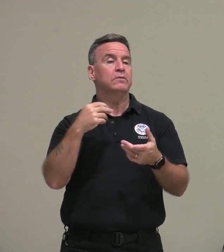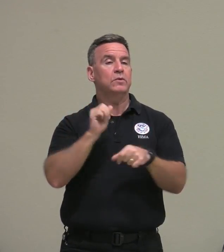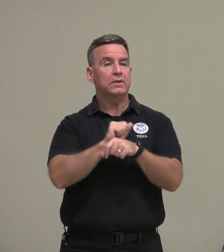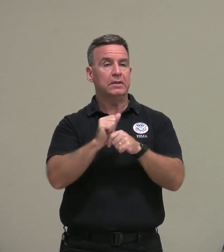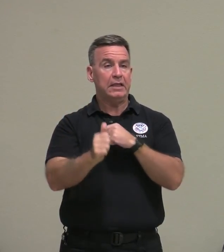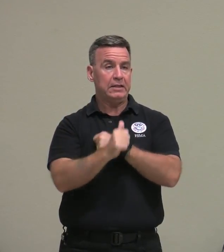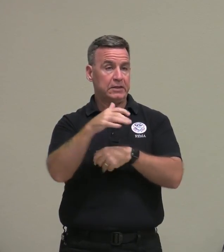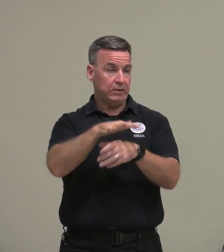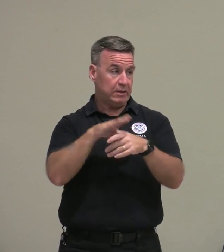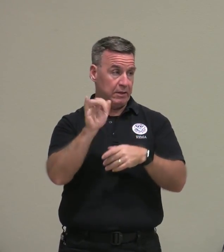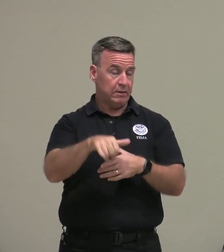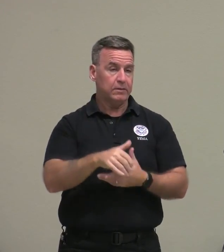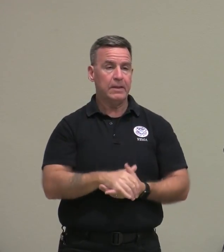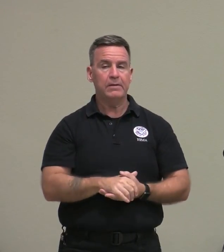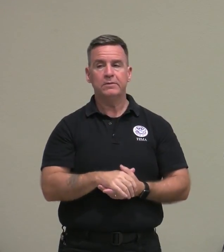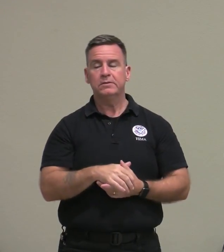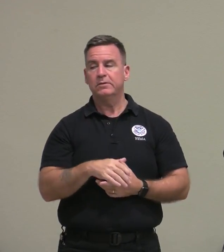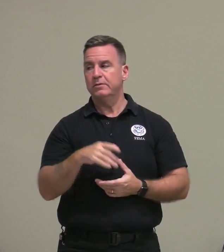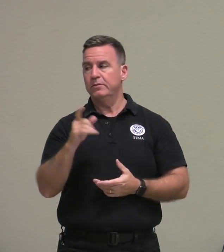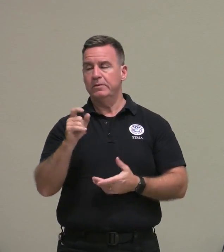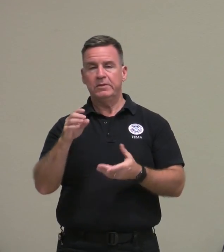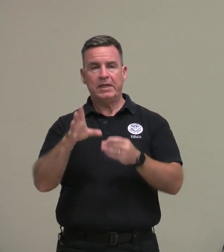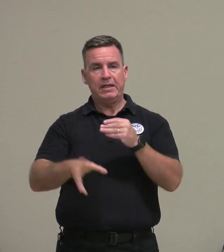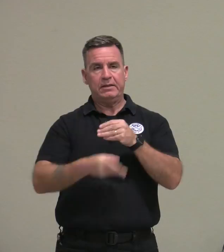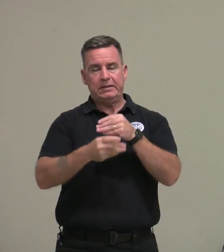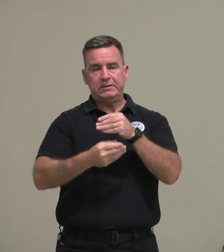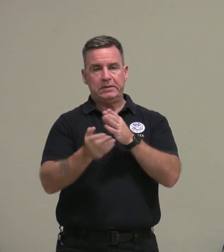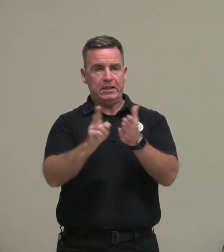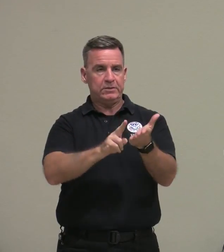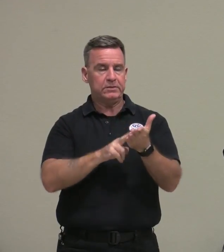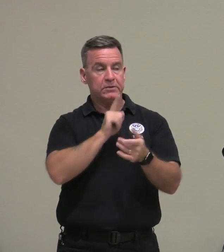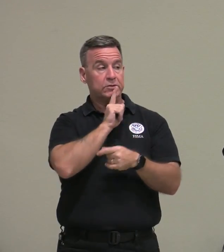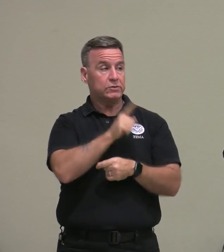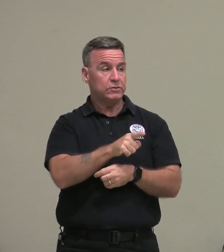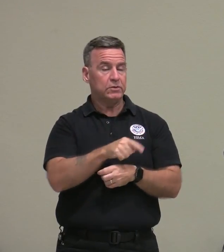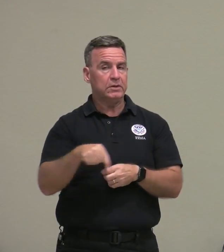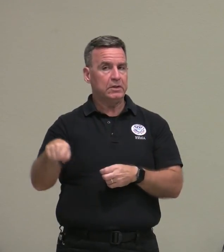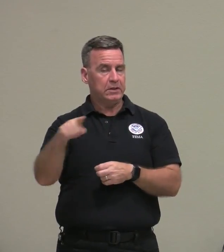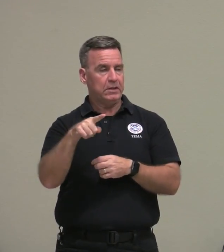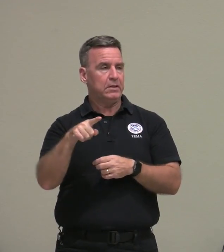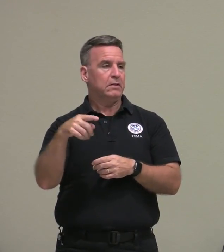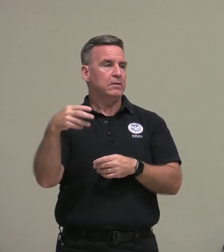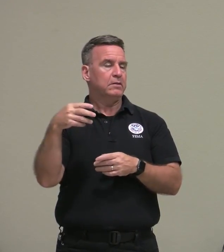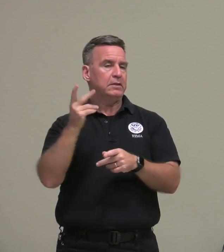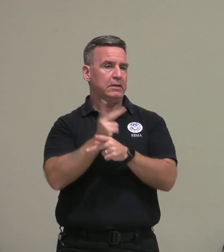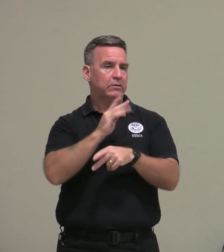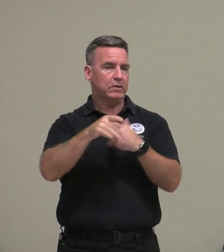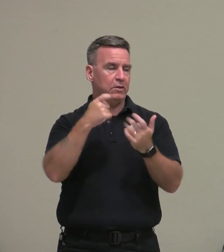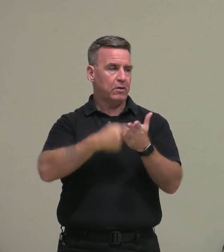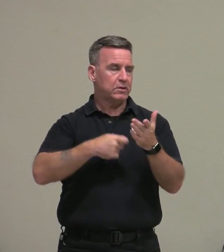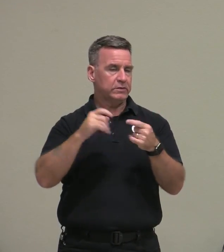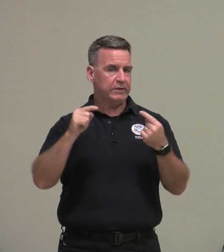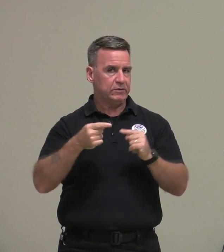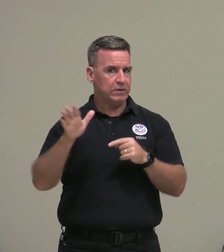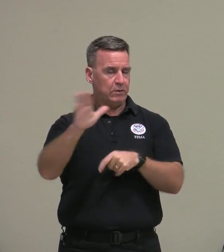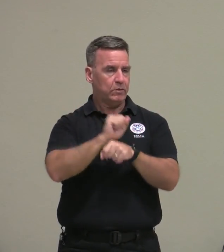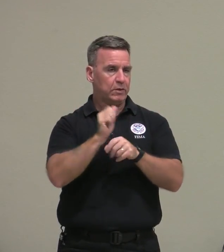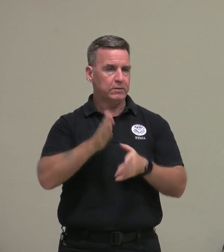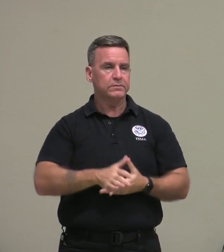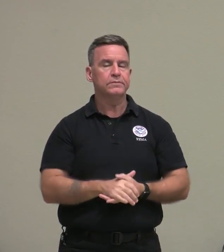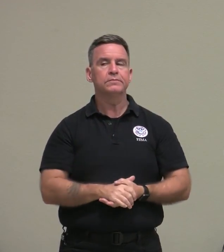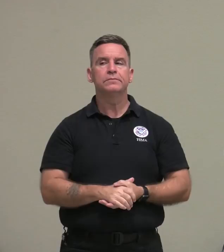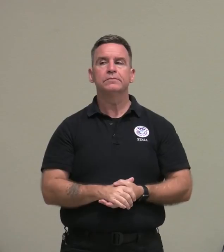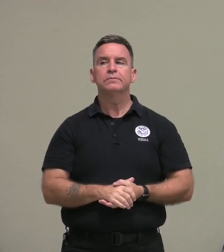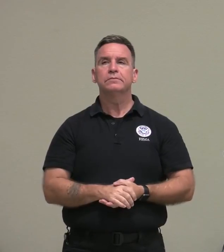a hazardous area like this, and we put provisions in the contract to ensure that they cover all of the costs of injuries to their workers.